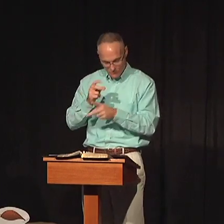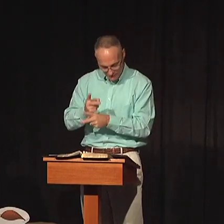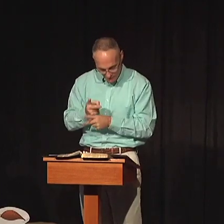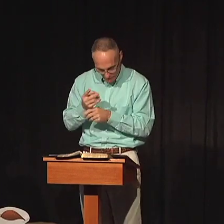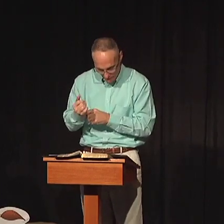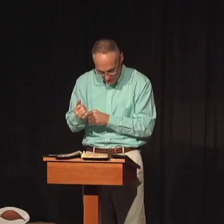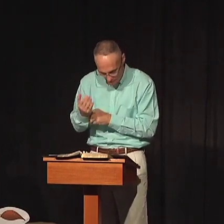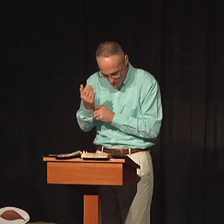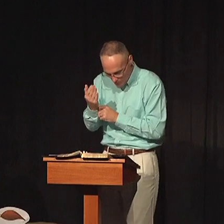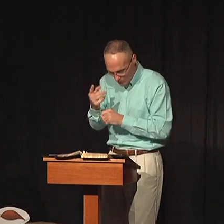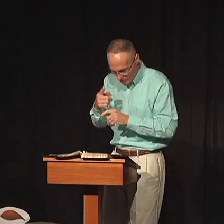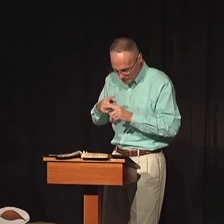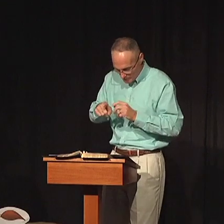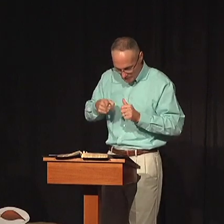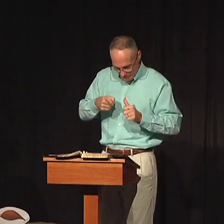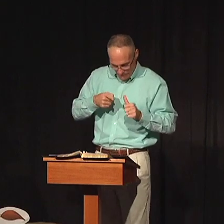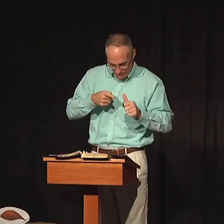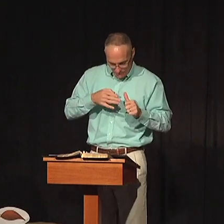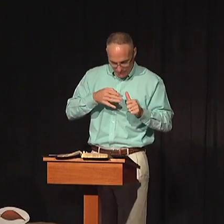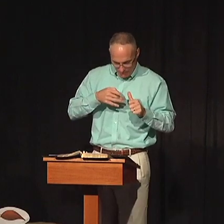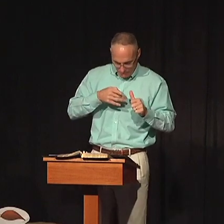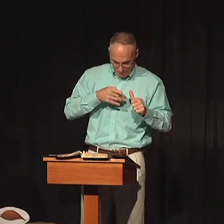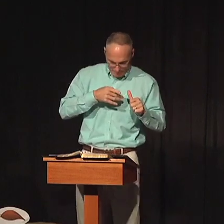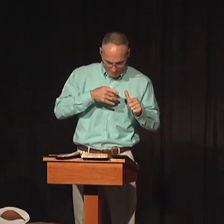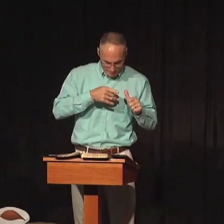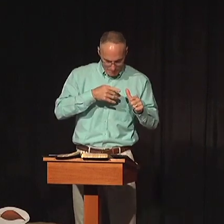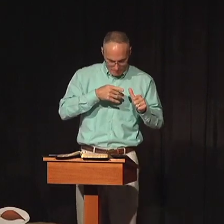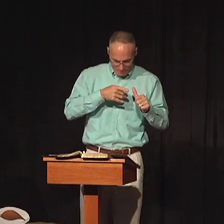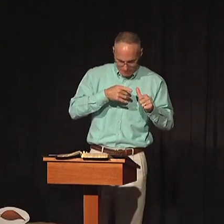So let's look at those words carefully this morning.